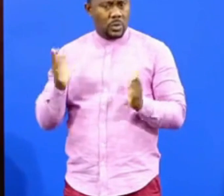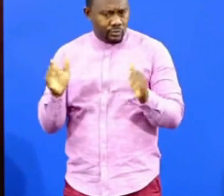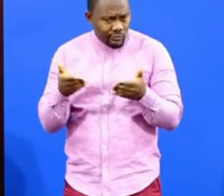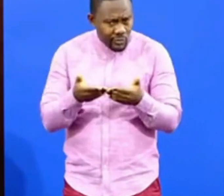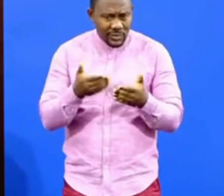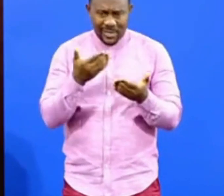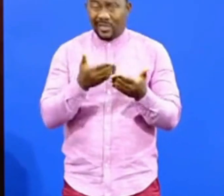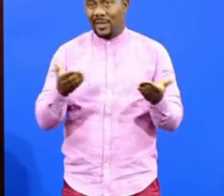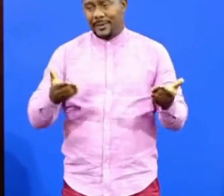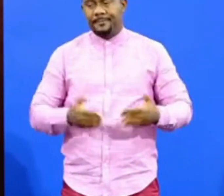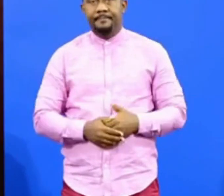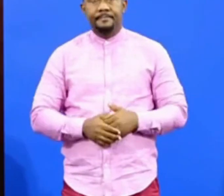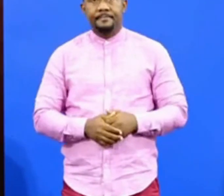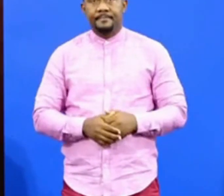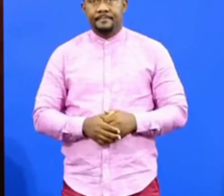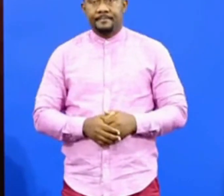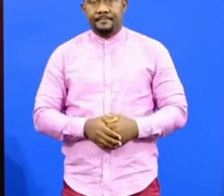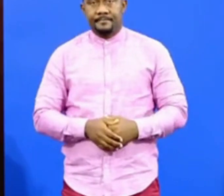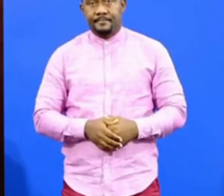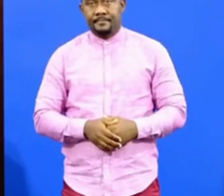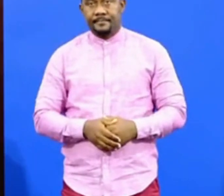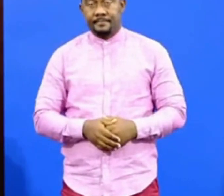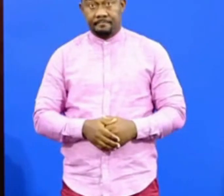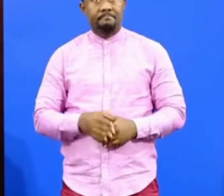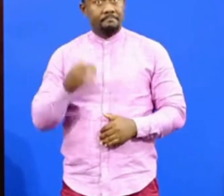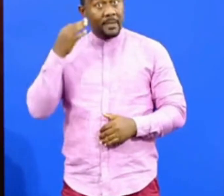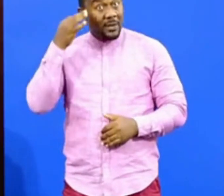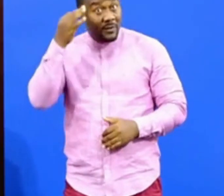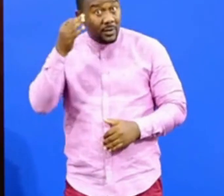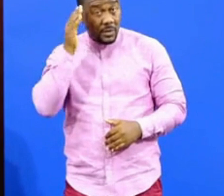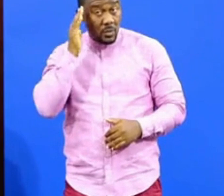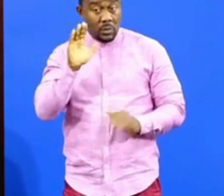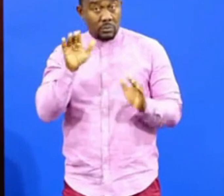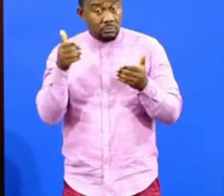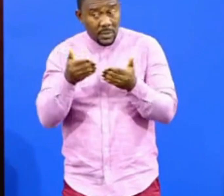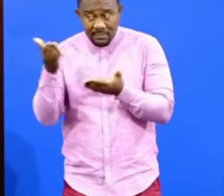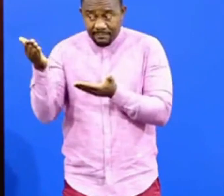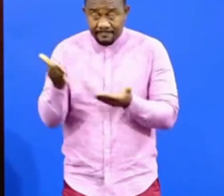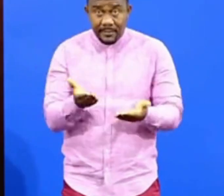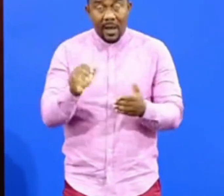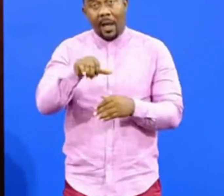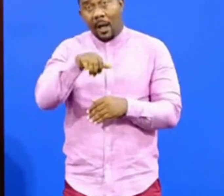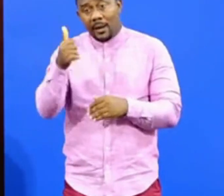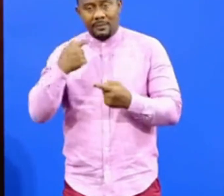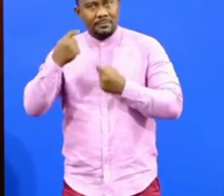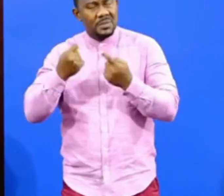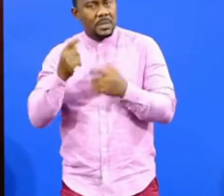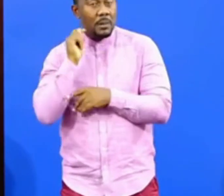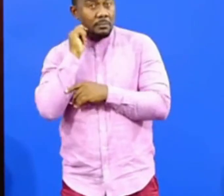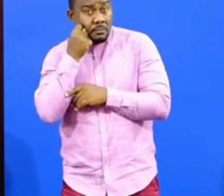commodities along the same line. And then, in a later phase, we'll start to introduce other types of commodities like